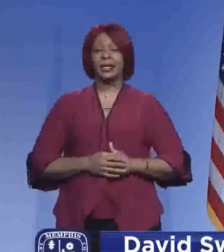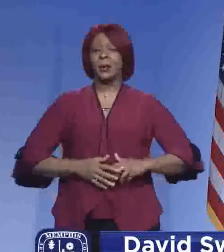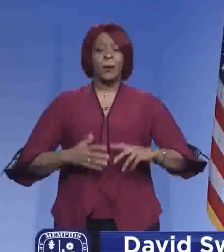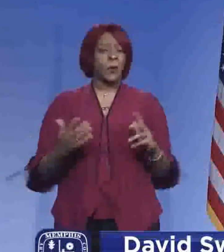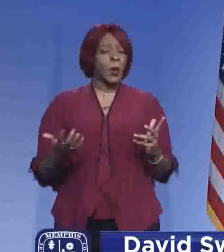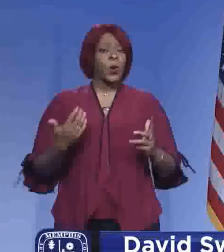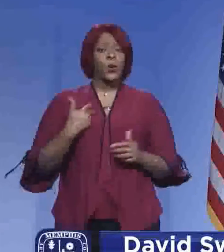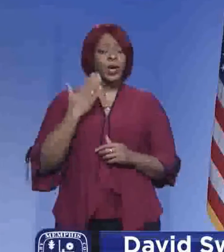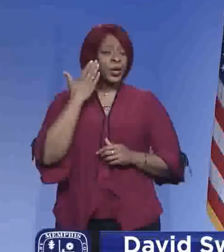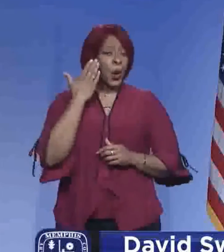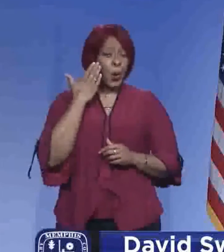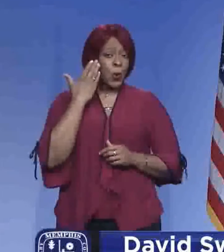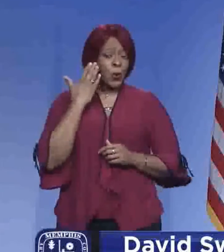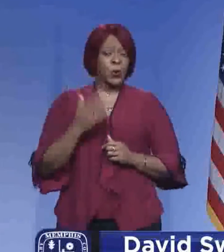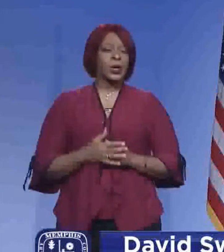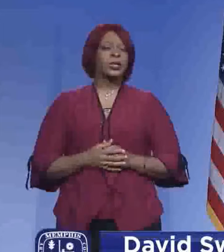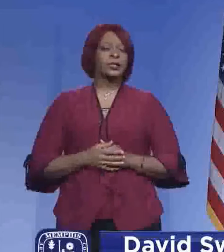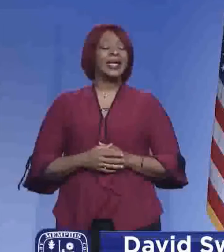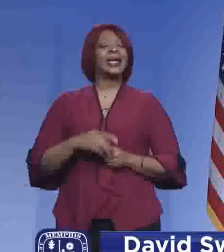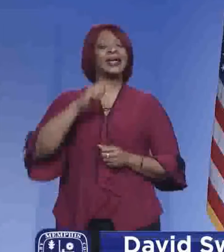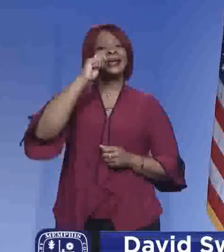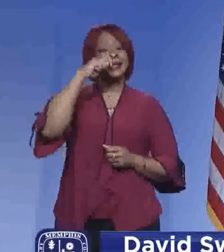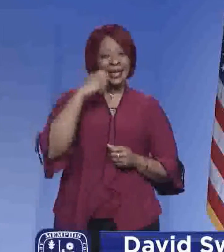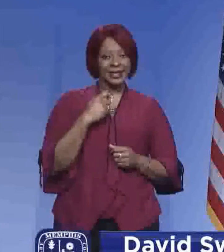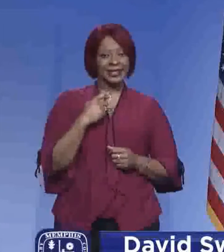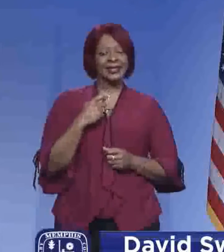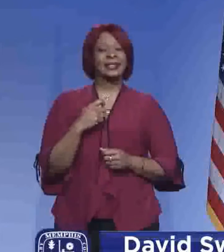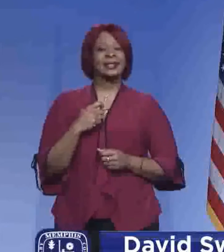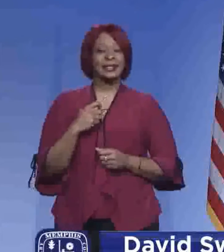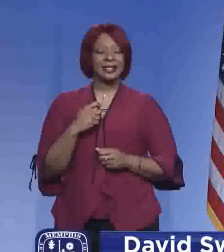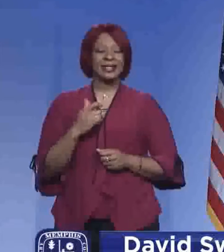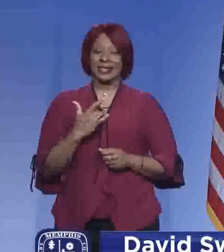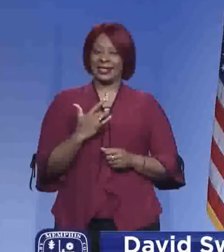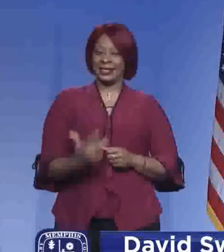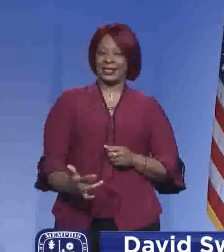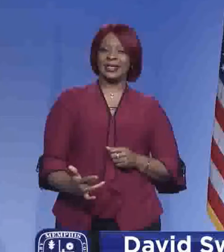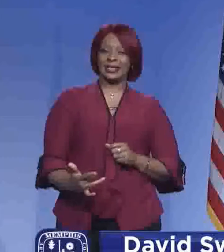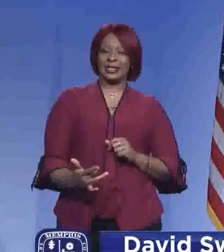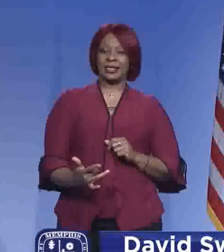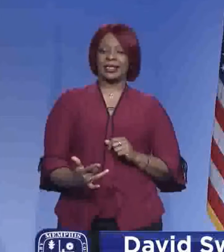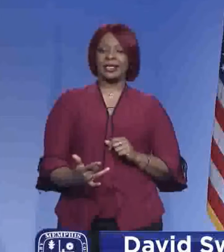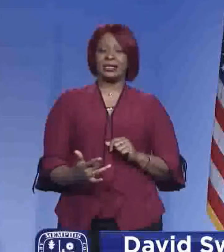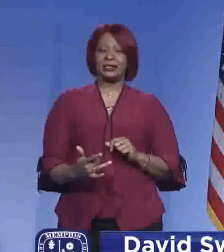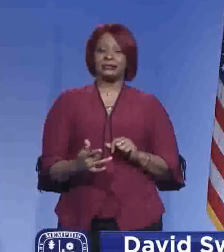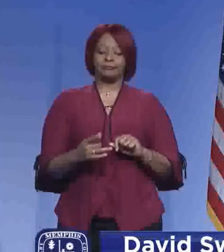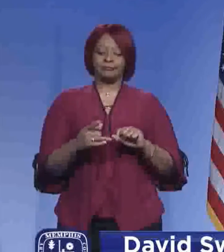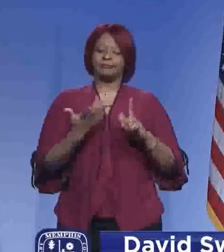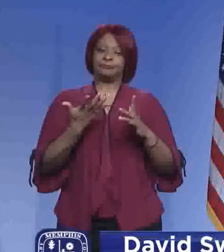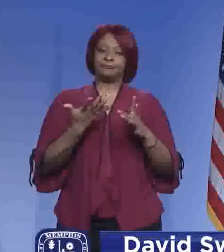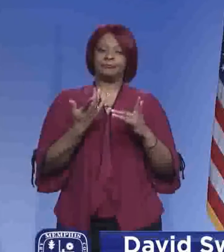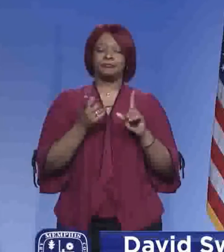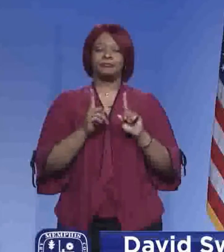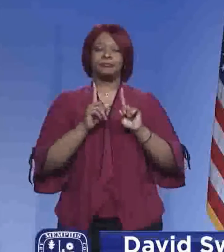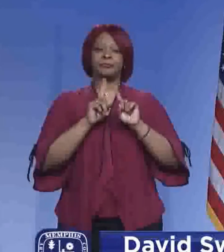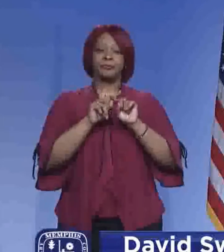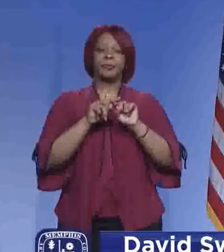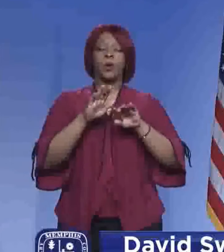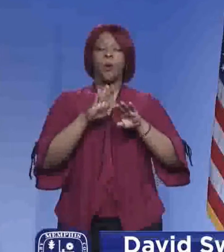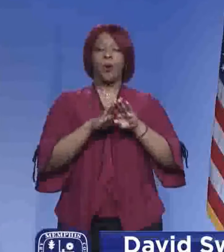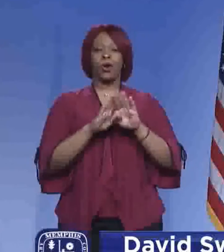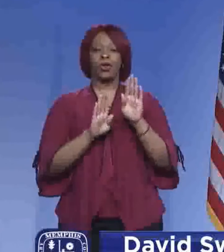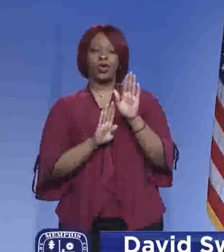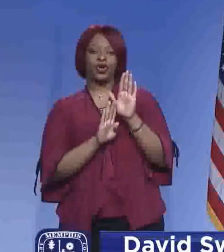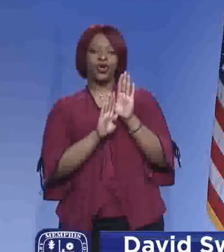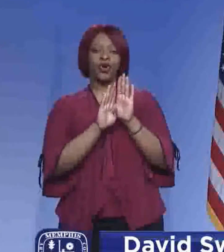we do know is that testing tends to ride with the epidemic curve. In other